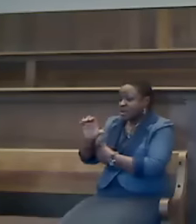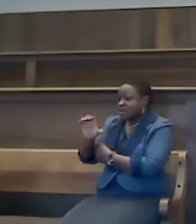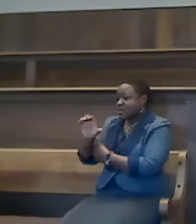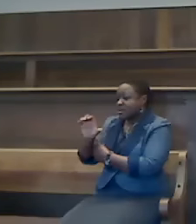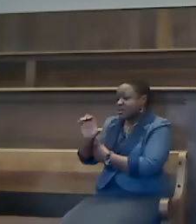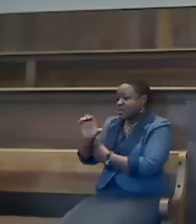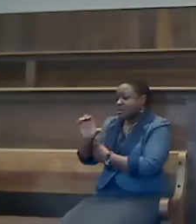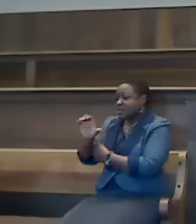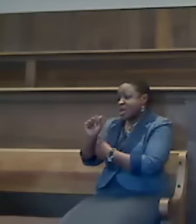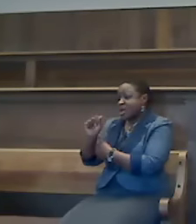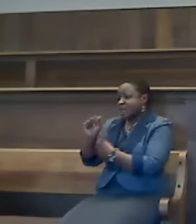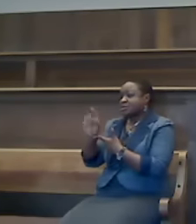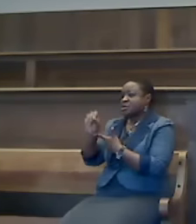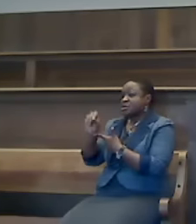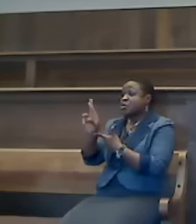corn,